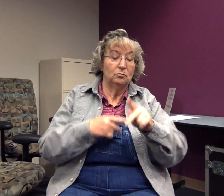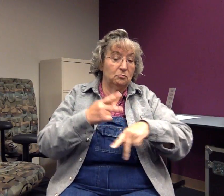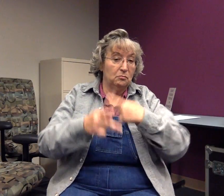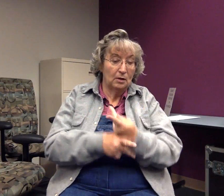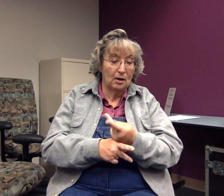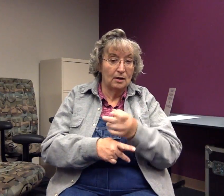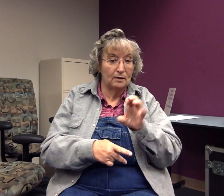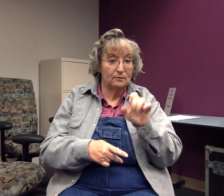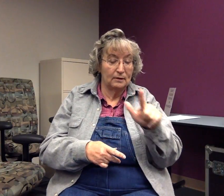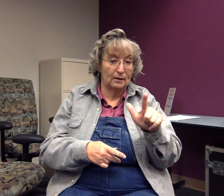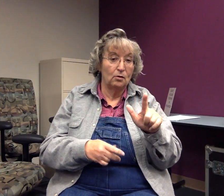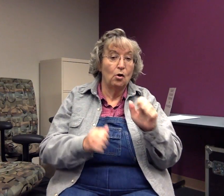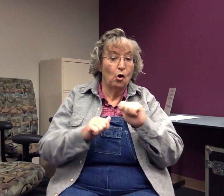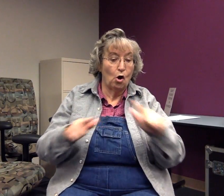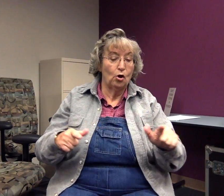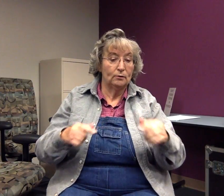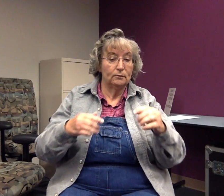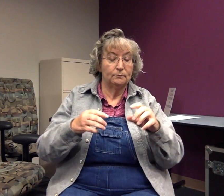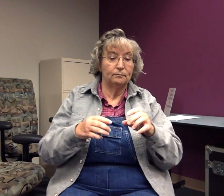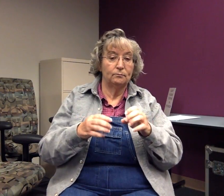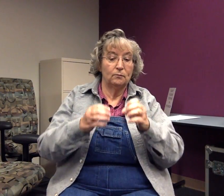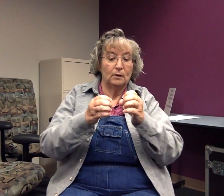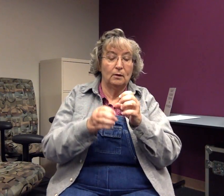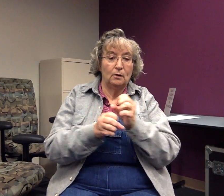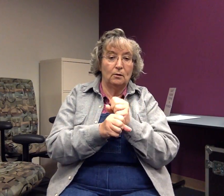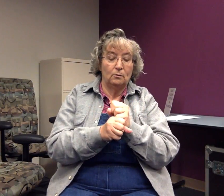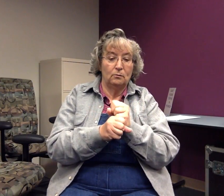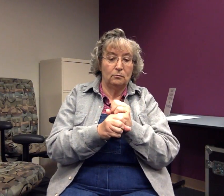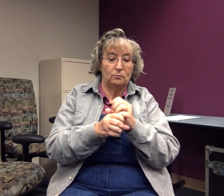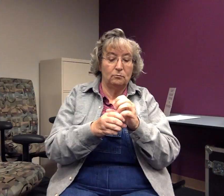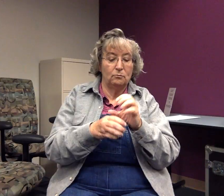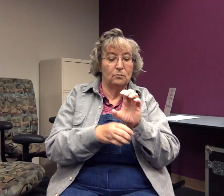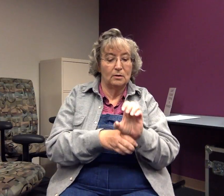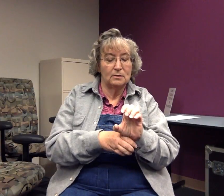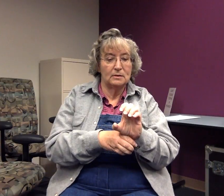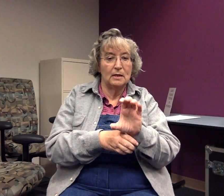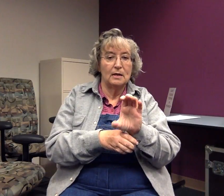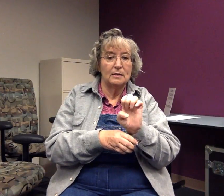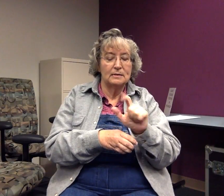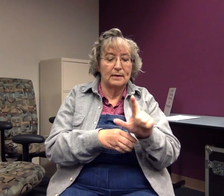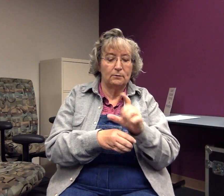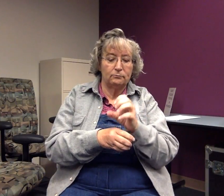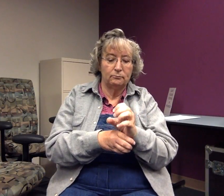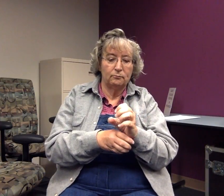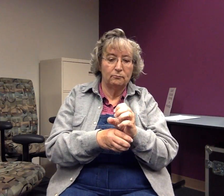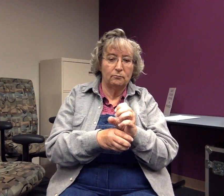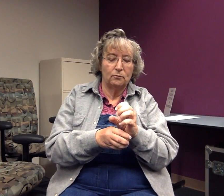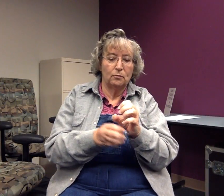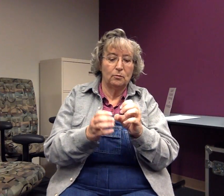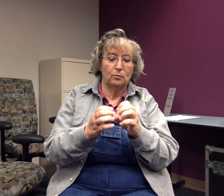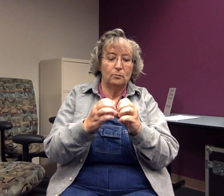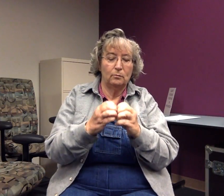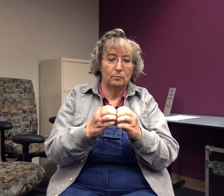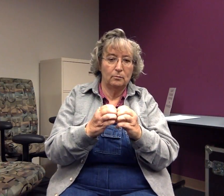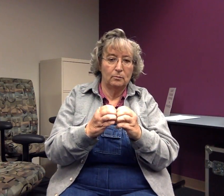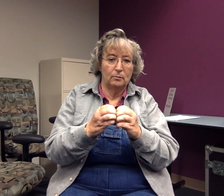divide. In eukaryotes, the process is called mitosis. The nucleus splits apart, the cell stretches out,